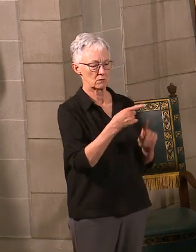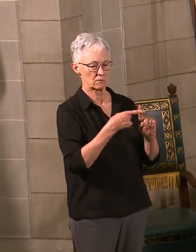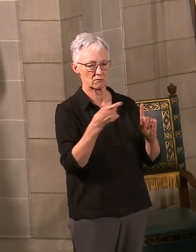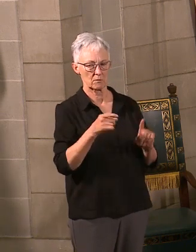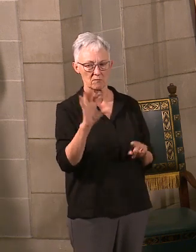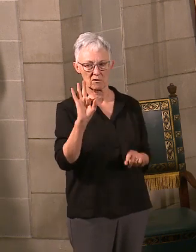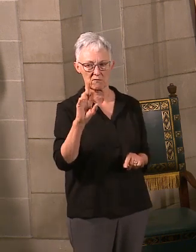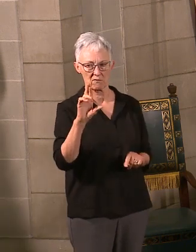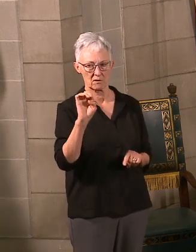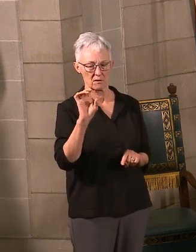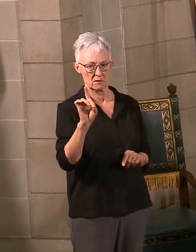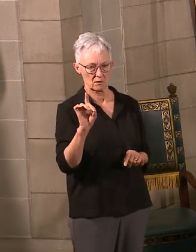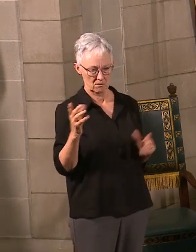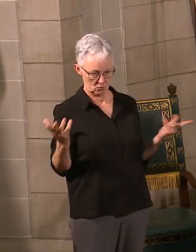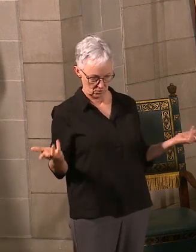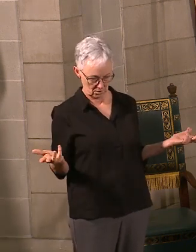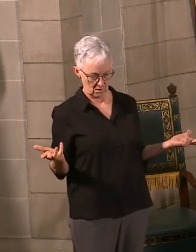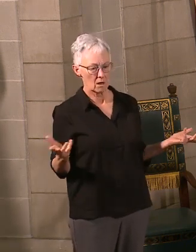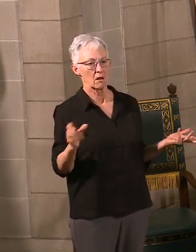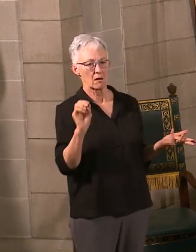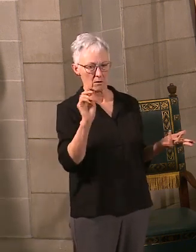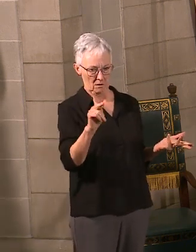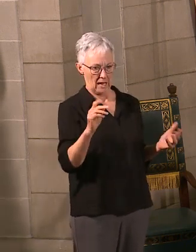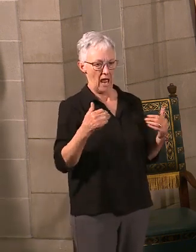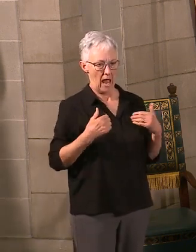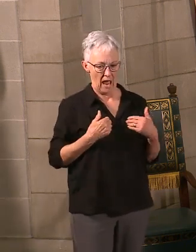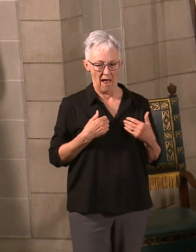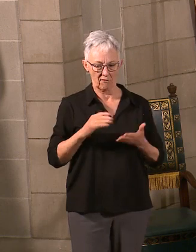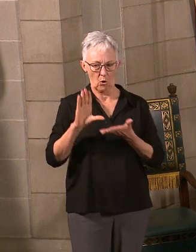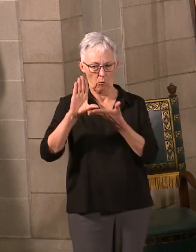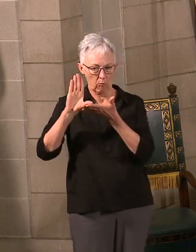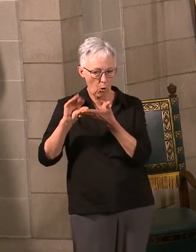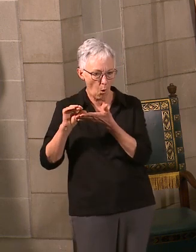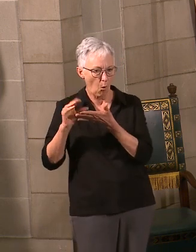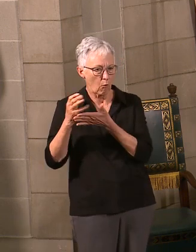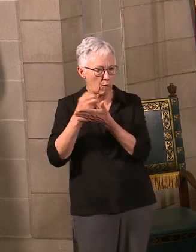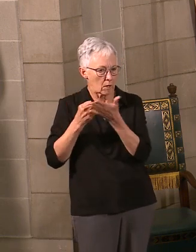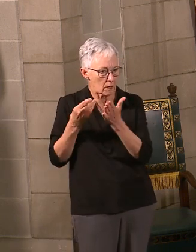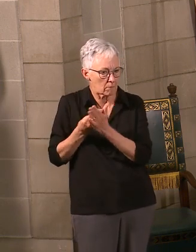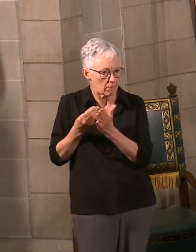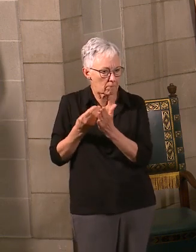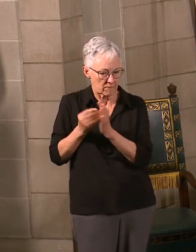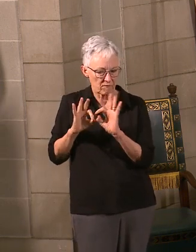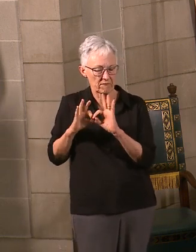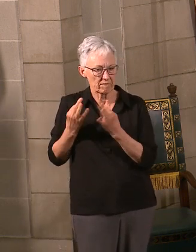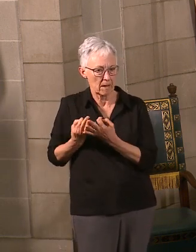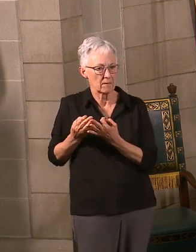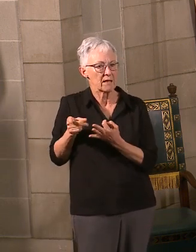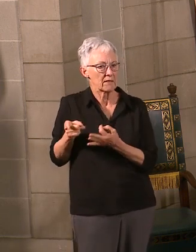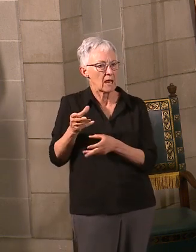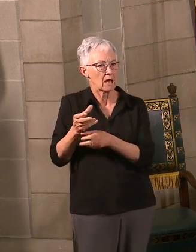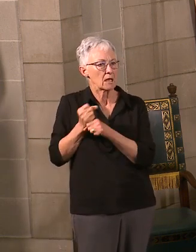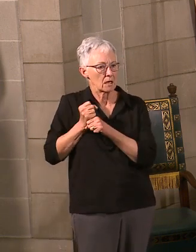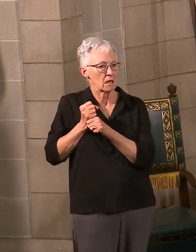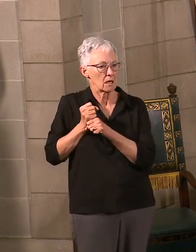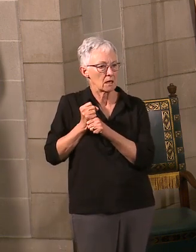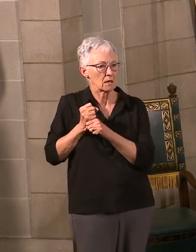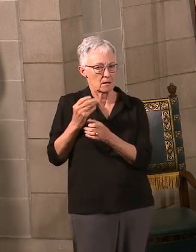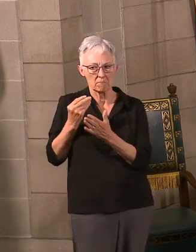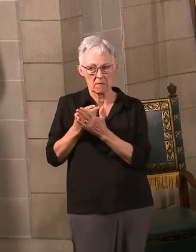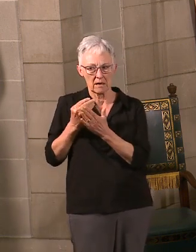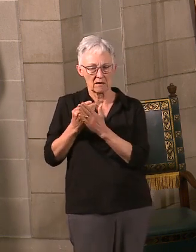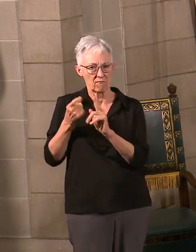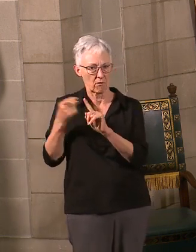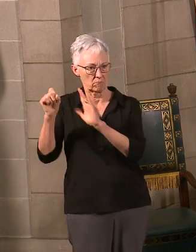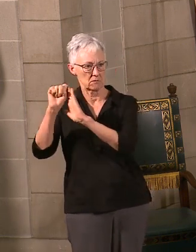about, hey, while we got families who are low income that qualify for those child care subsidies, and it's great that I've waived an executive, or I've